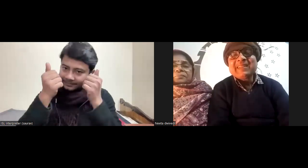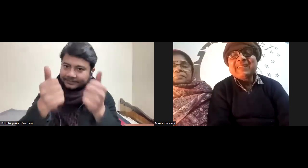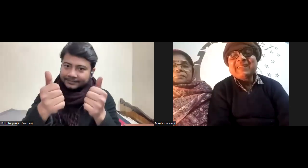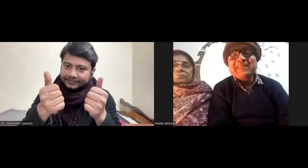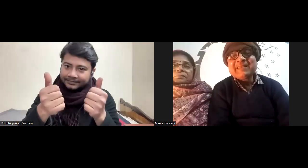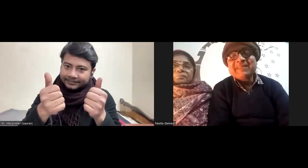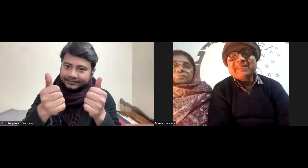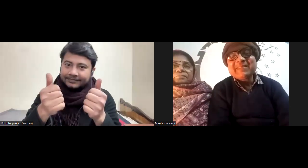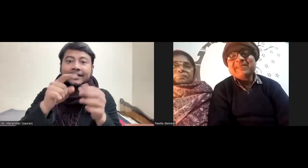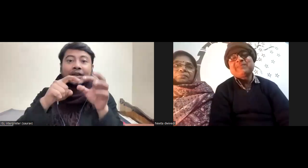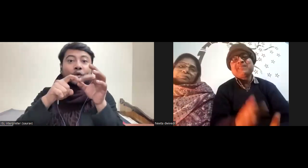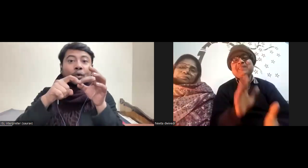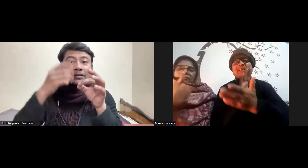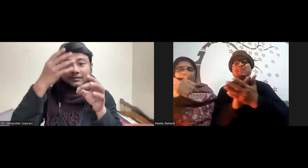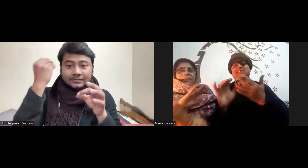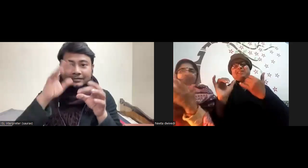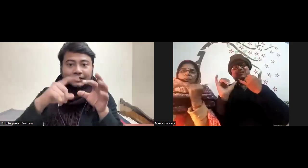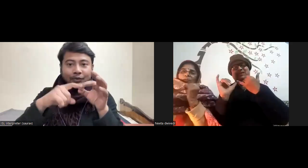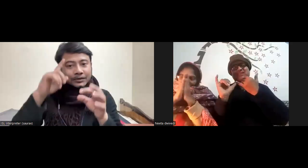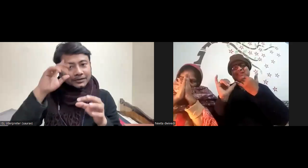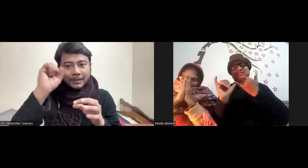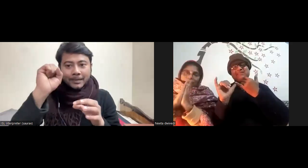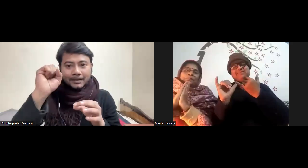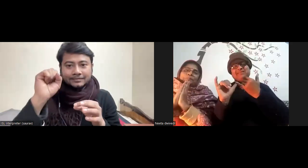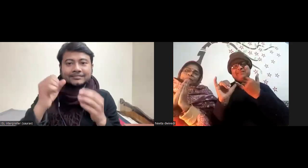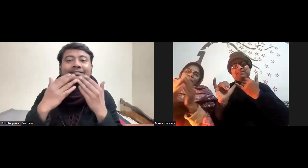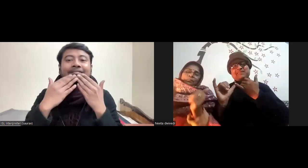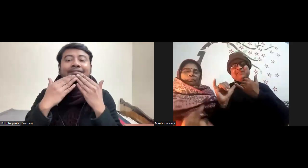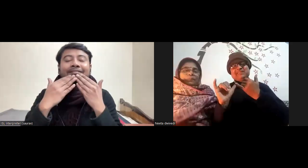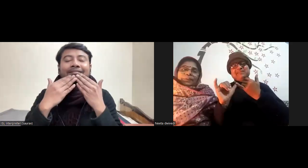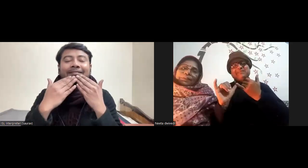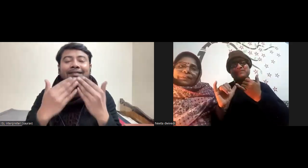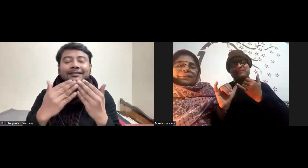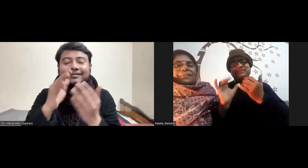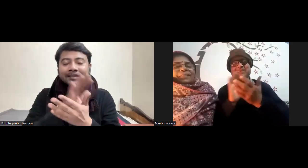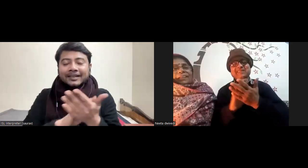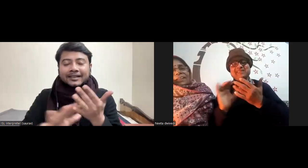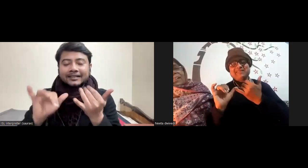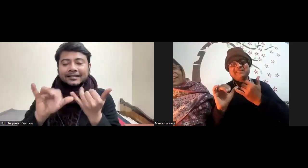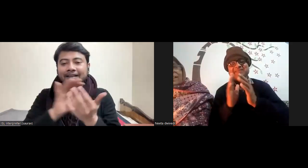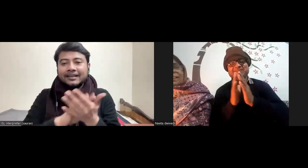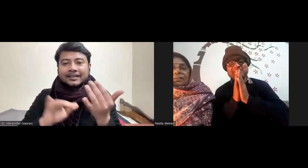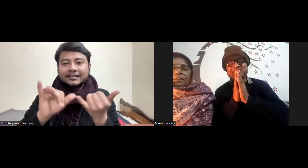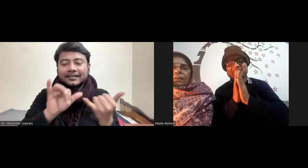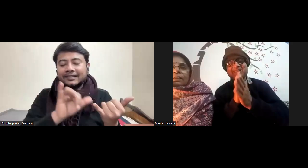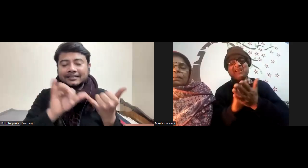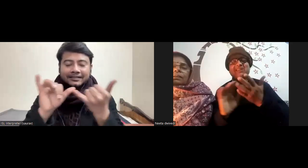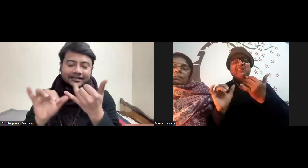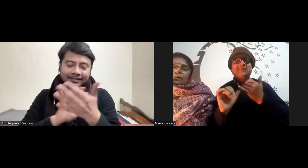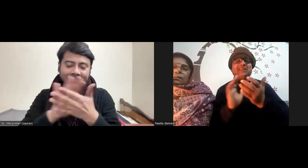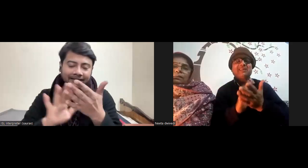Please reserve your questions. Thank you so much. Hare Krishna, Hare Krishna, Krishna Krishna, Hare Hare.